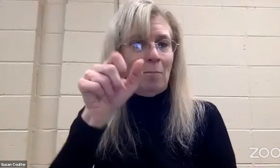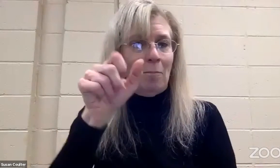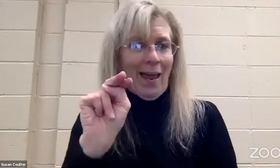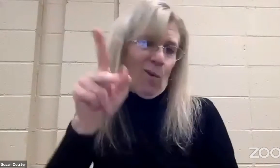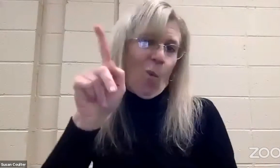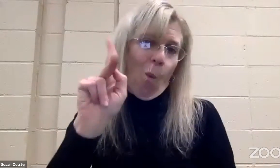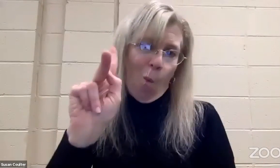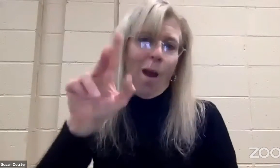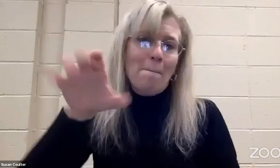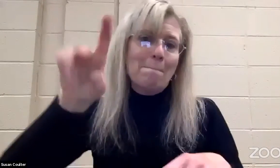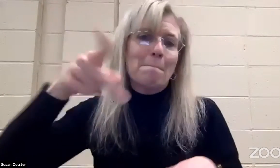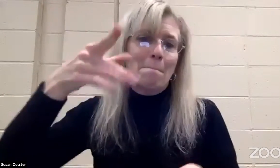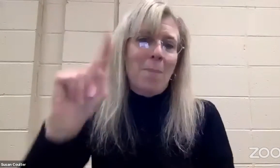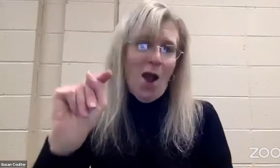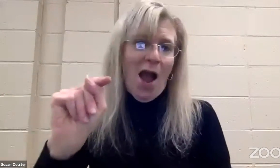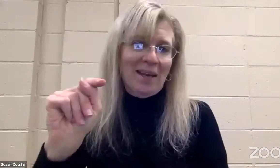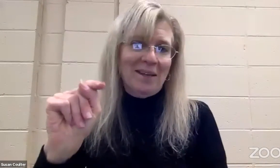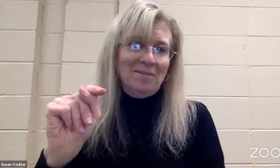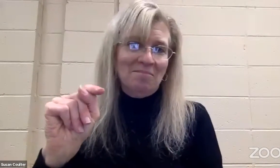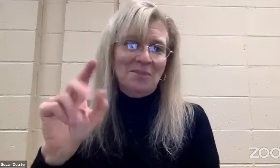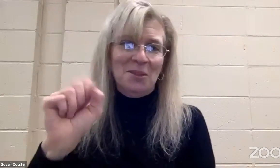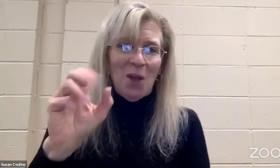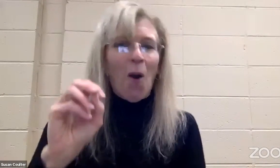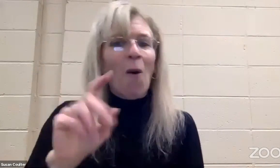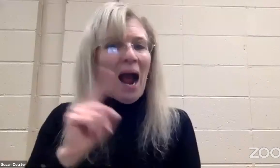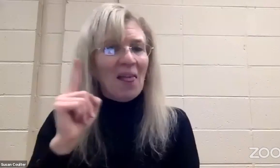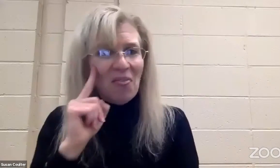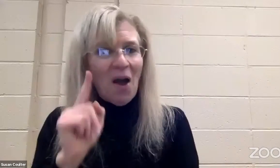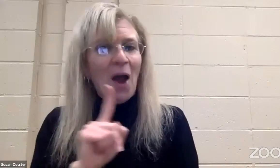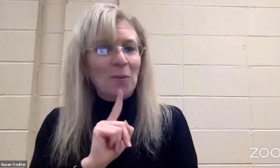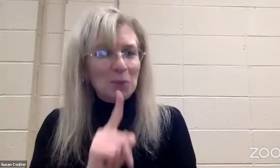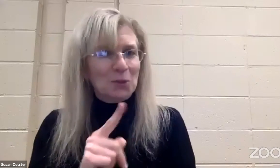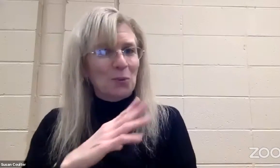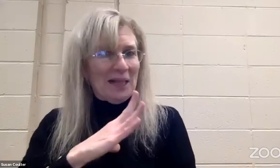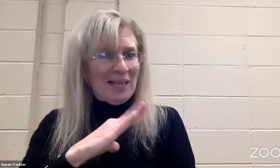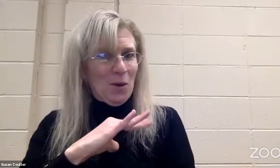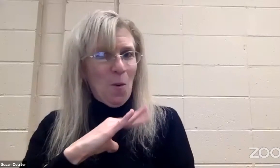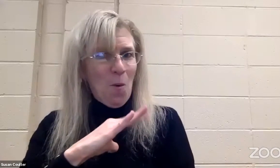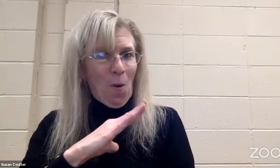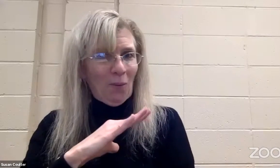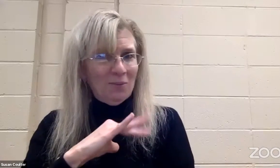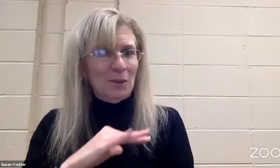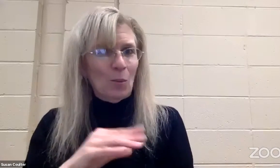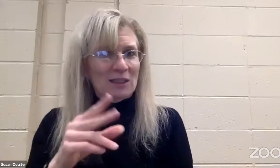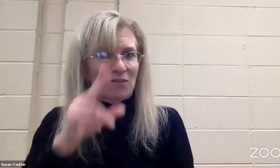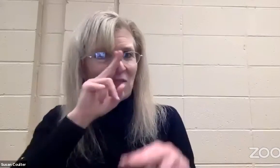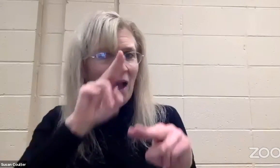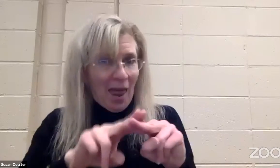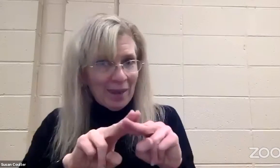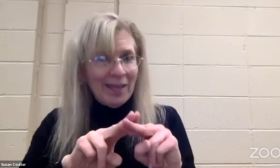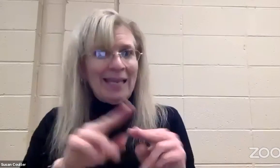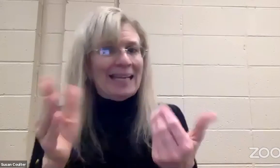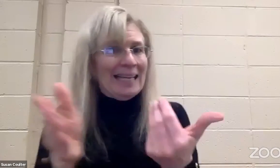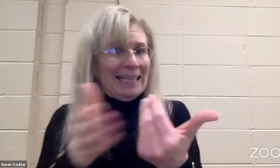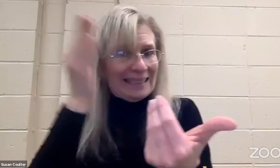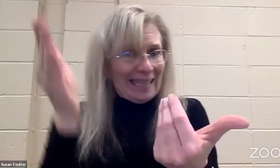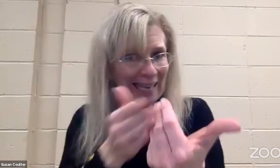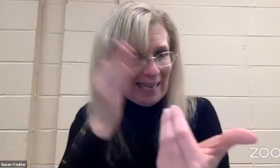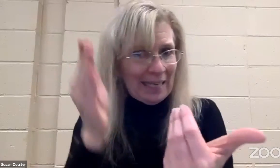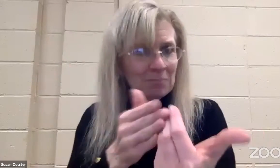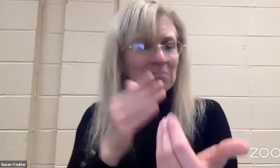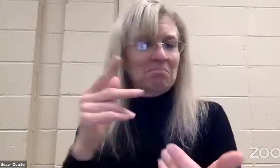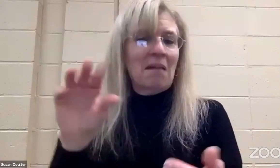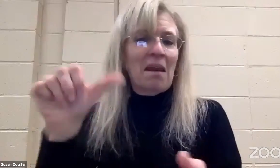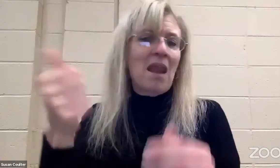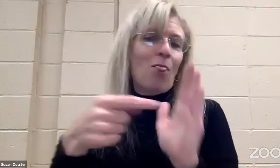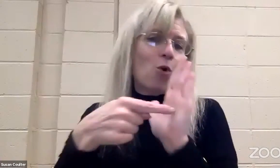one pan, one pot. So I thought it was really cool. It was fun,